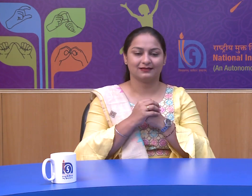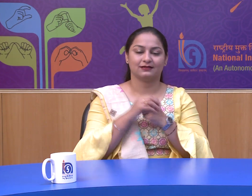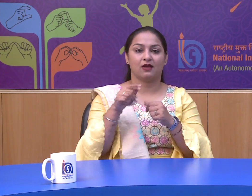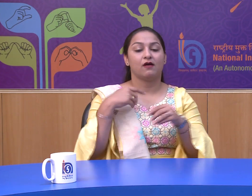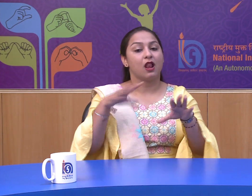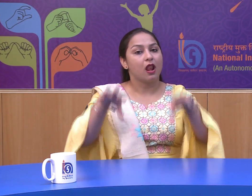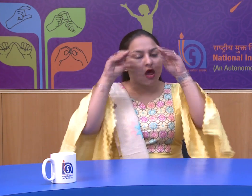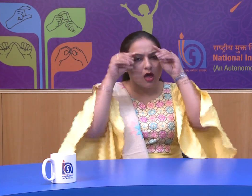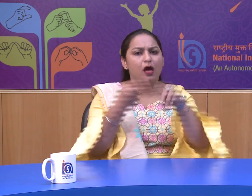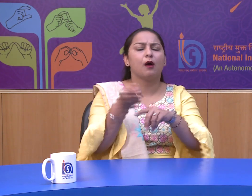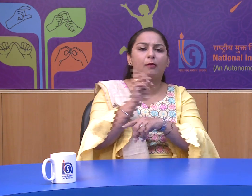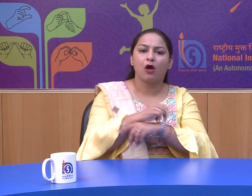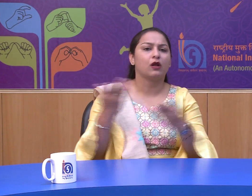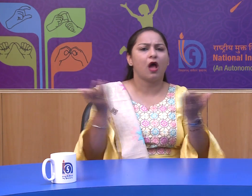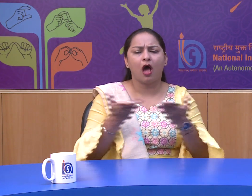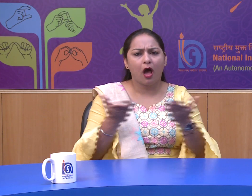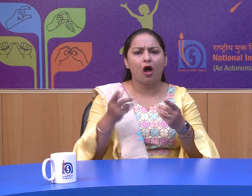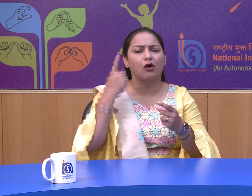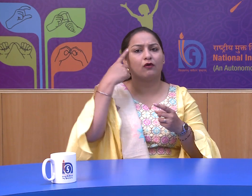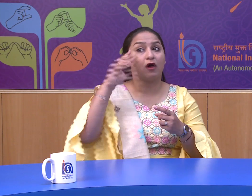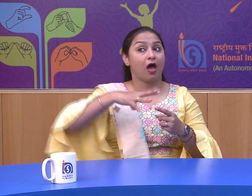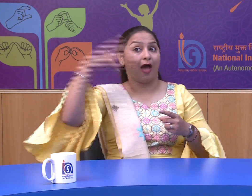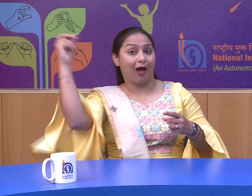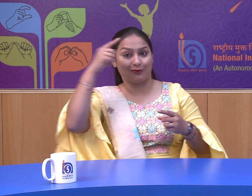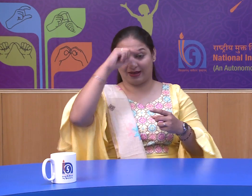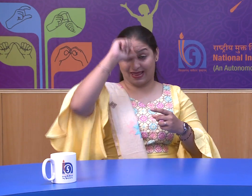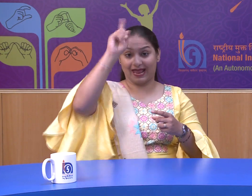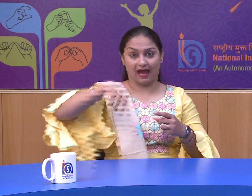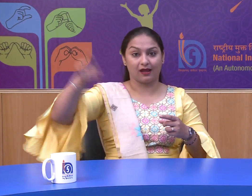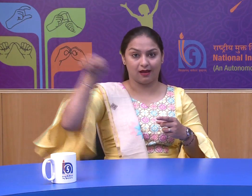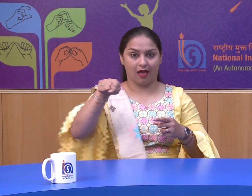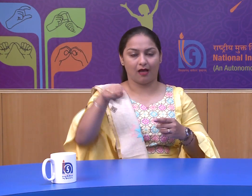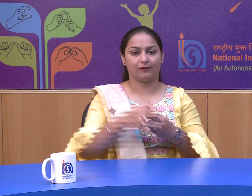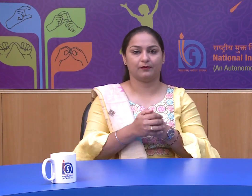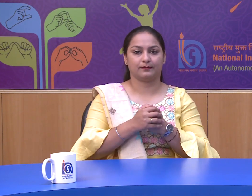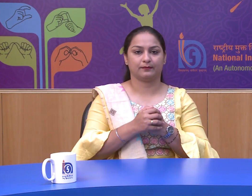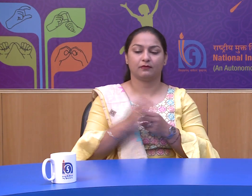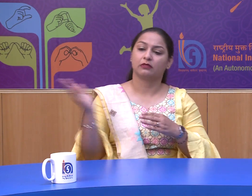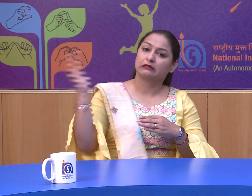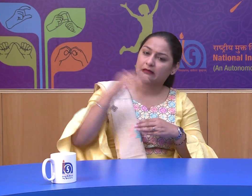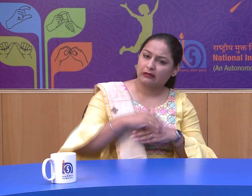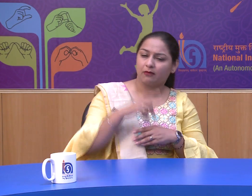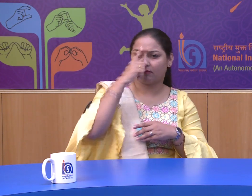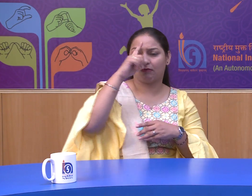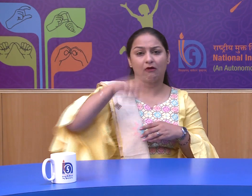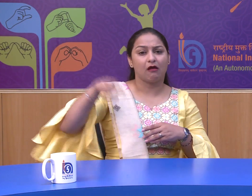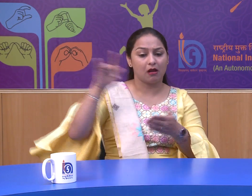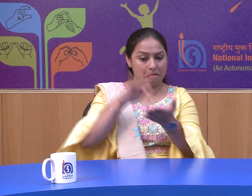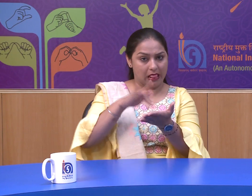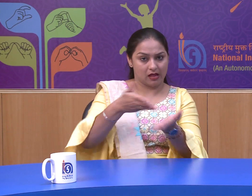about how the people from outside of India came to Indian land